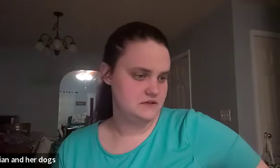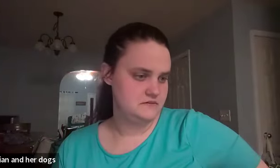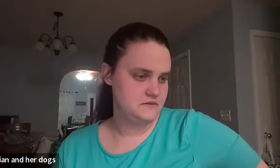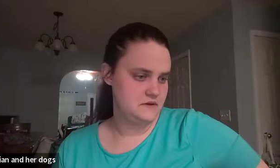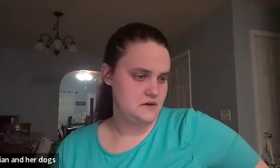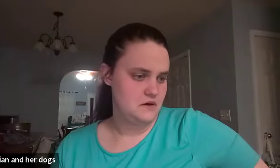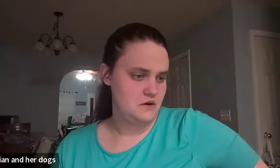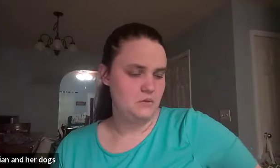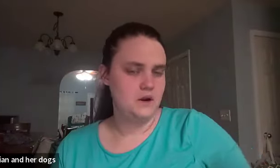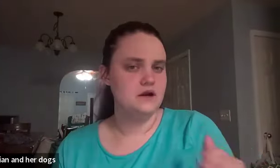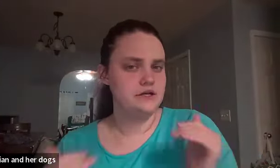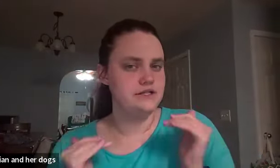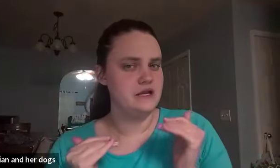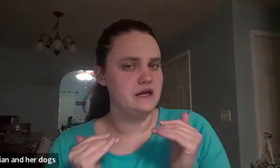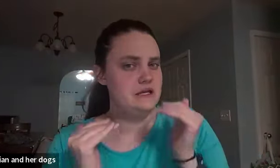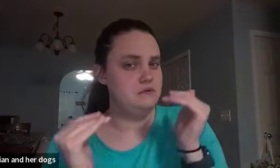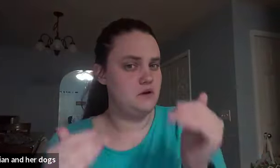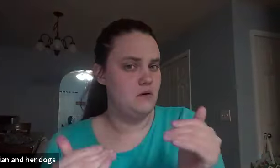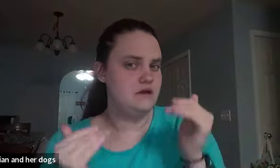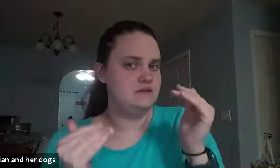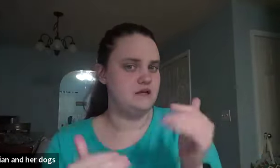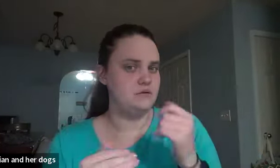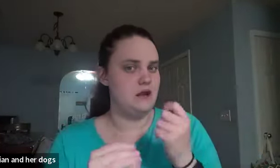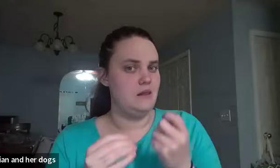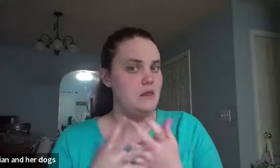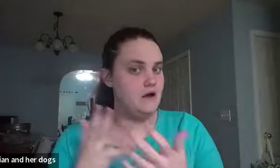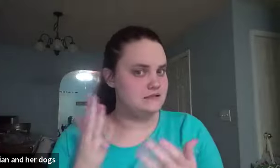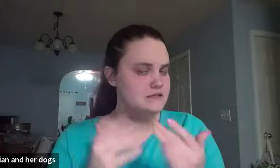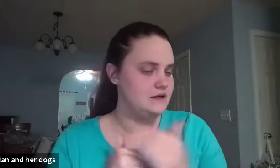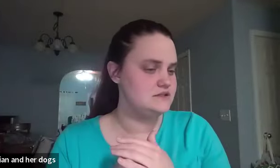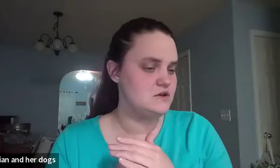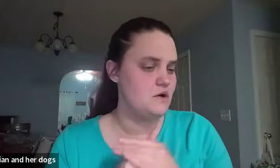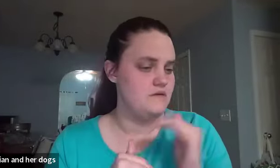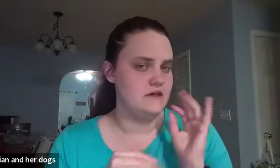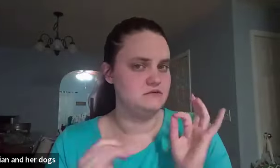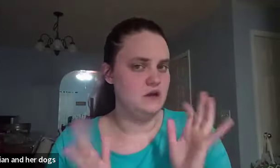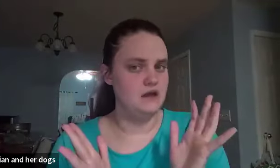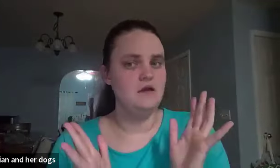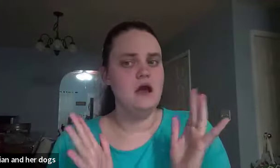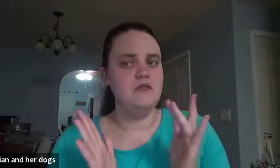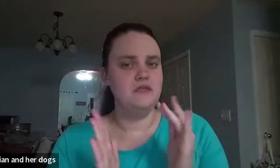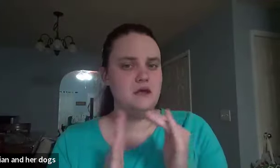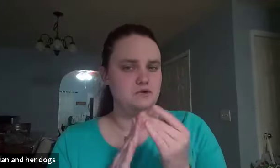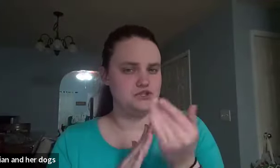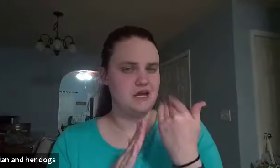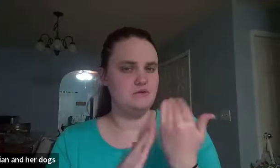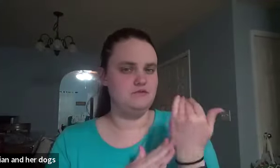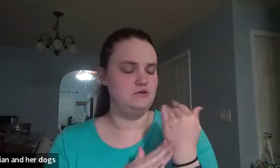see. Okay, we're gonna just kind of keep going because I know we got a lot tonight. So if that's okay, and then we'll just kind of